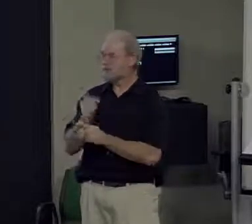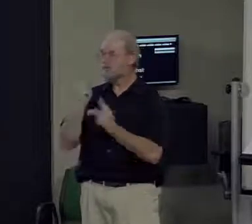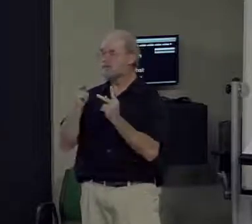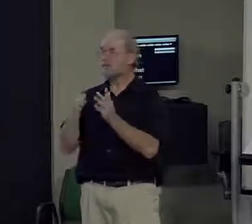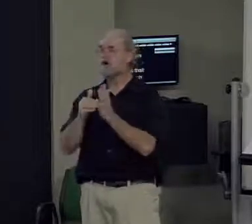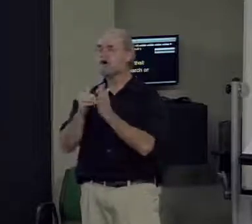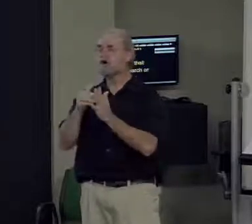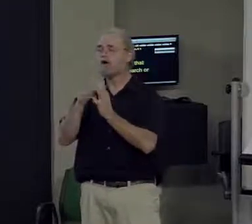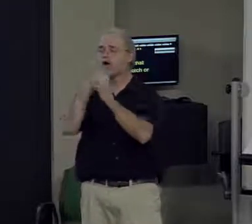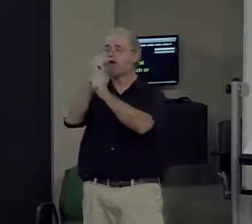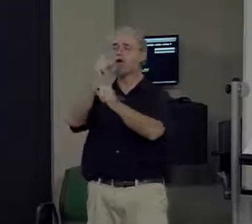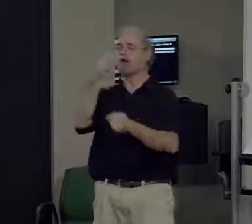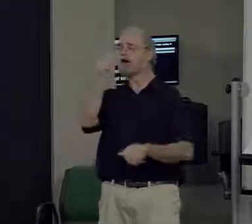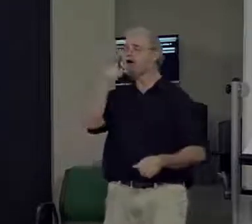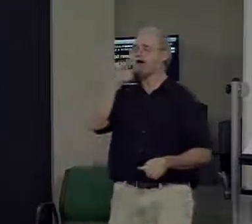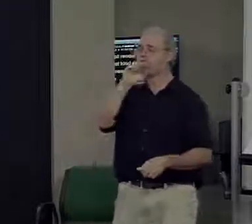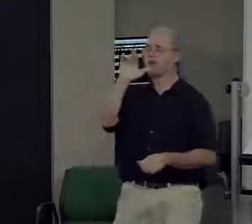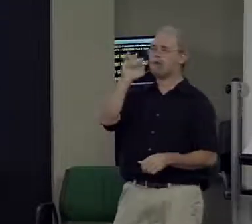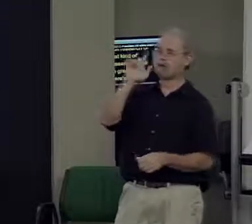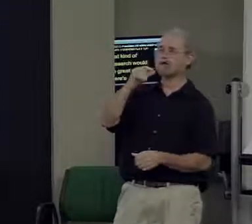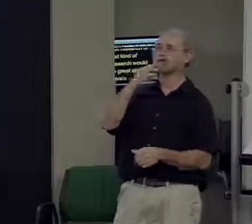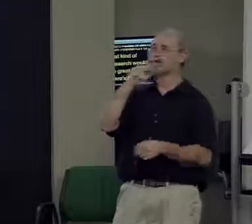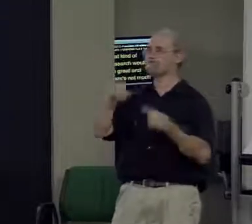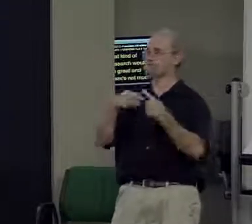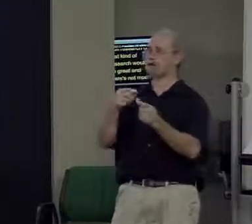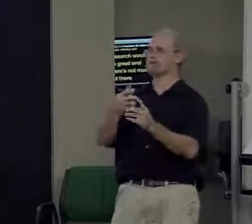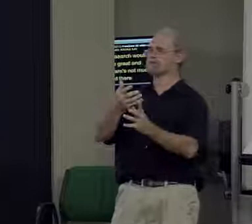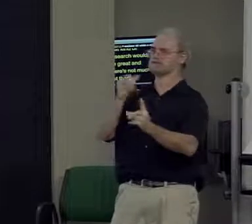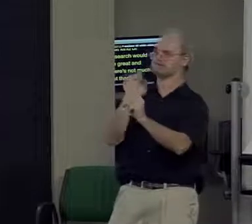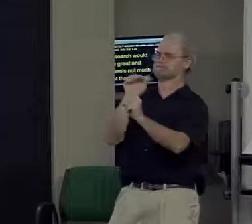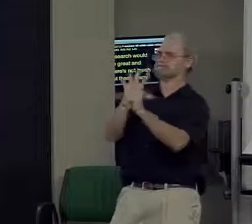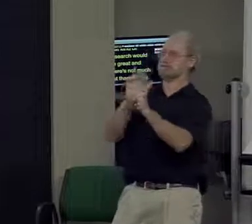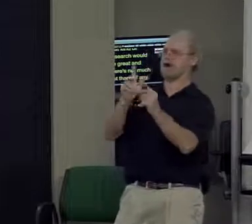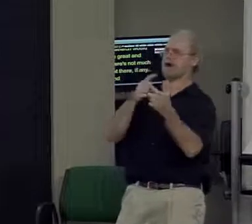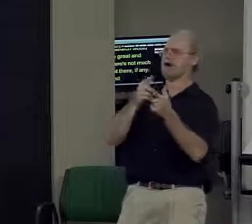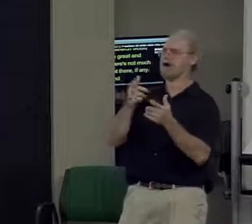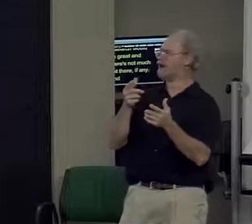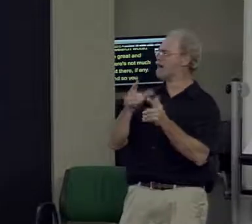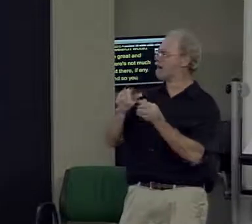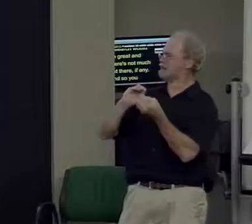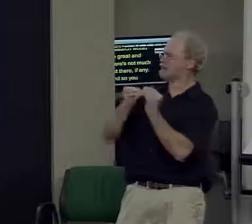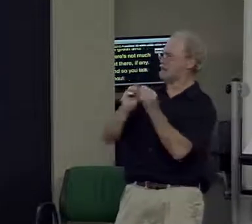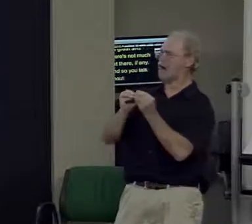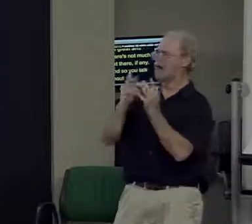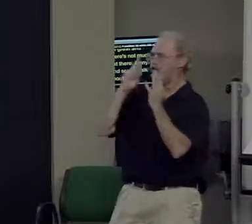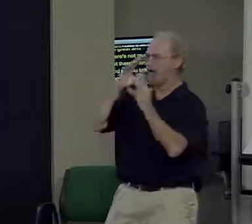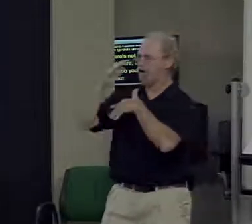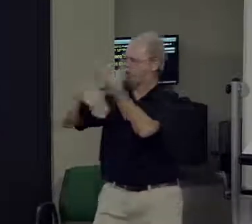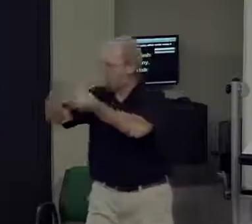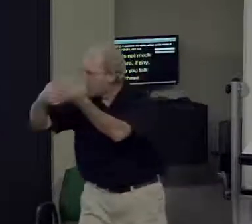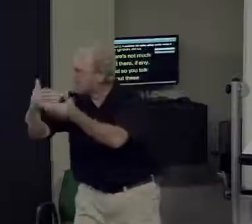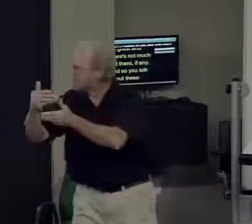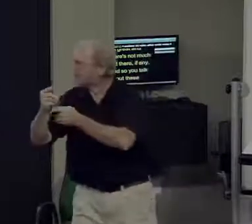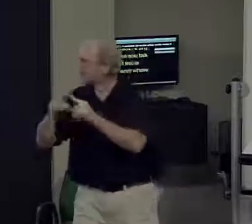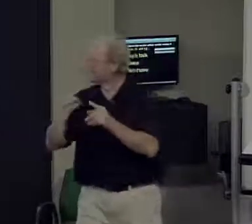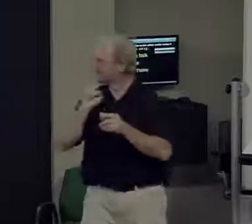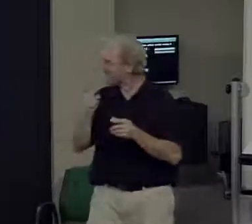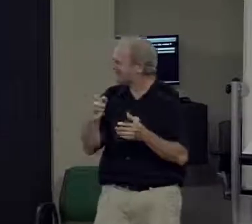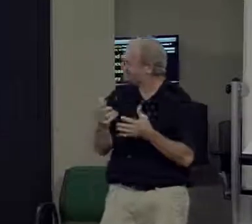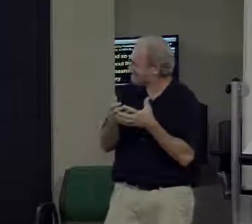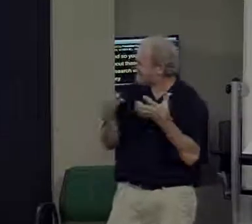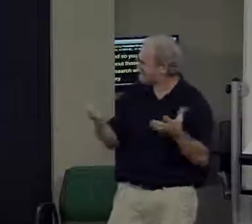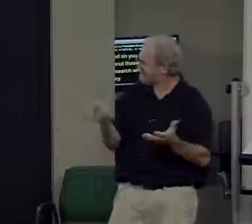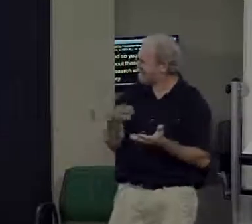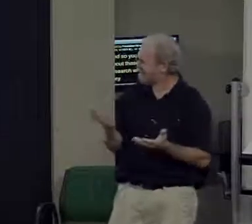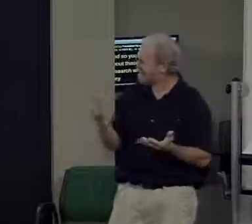would be great, and there's not much out there, if any. And so you talk about these research where they they expose child to numbers and, expose